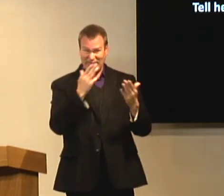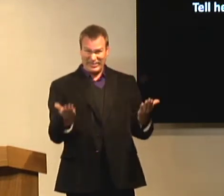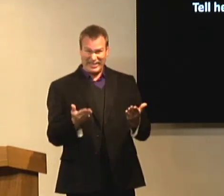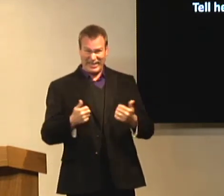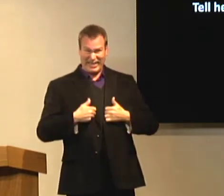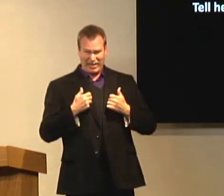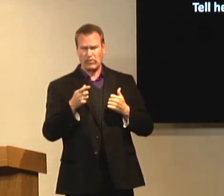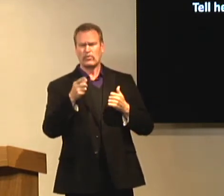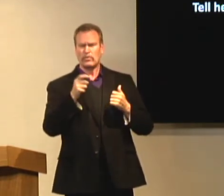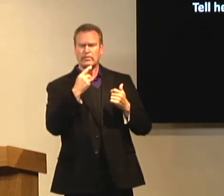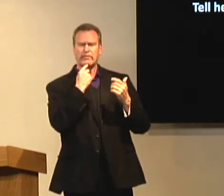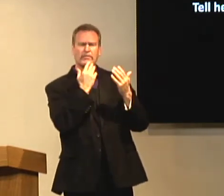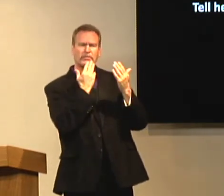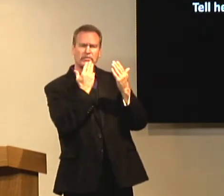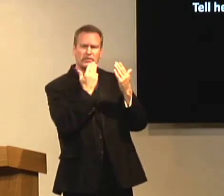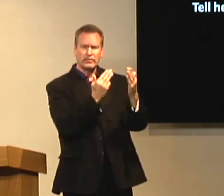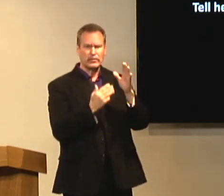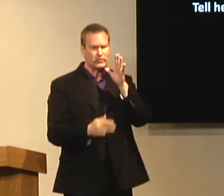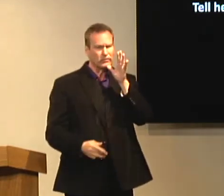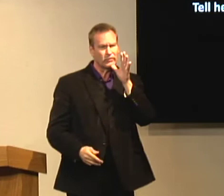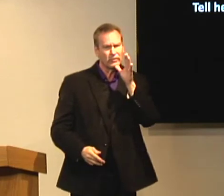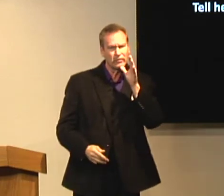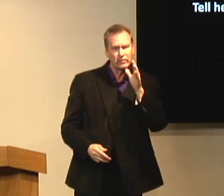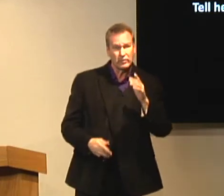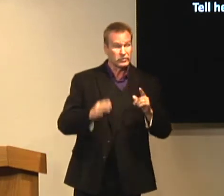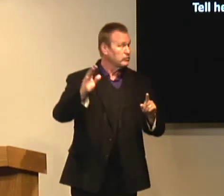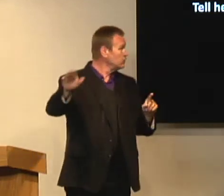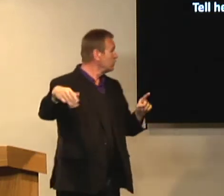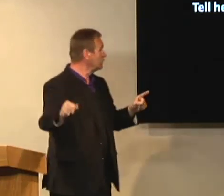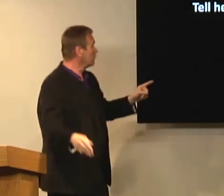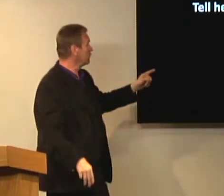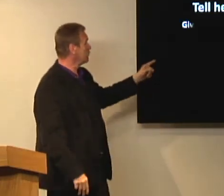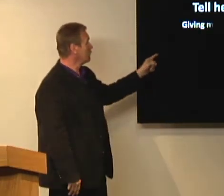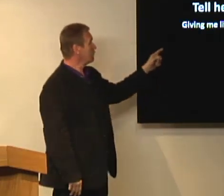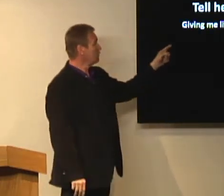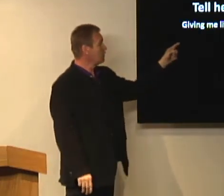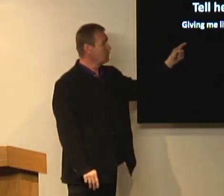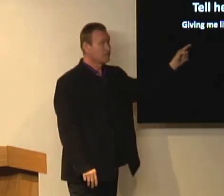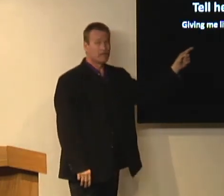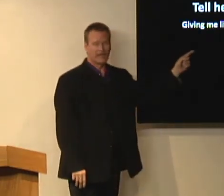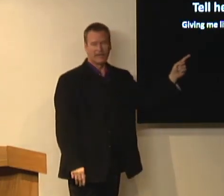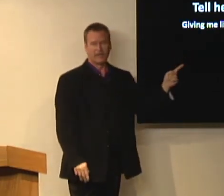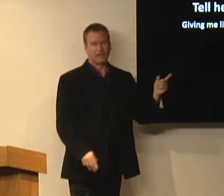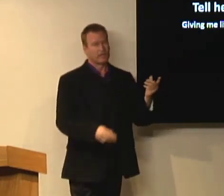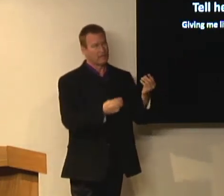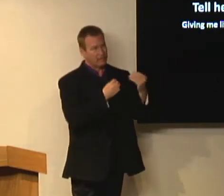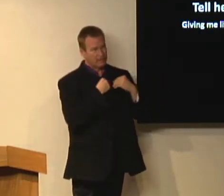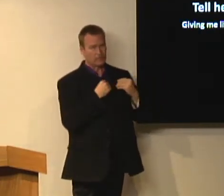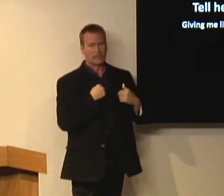Thank your mother. If your mother is still alive, be sure and thank her. Thank her for giving